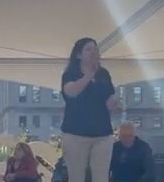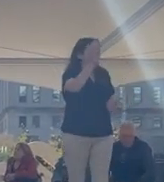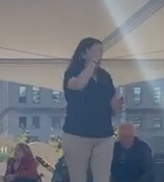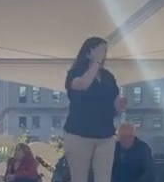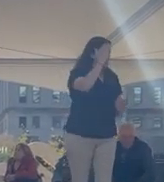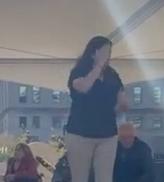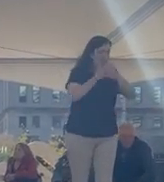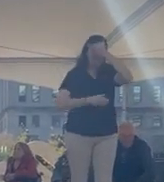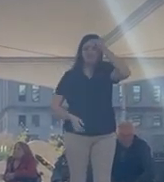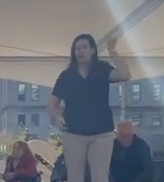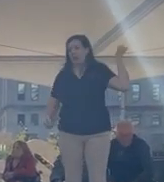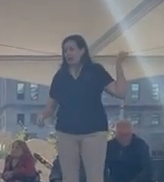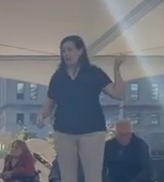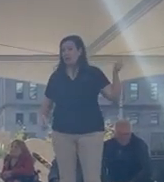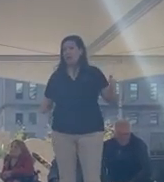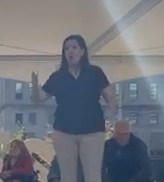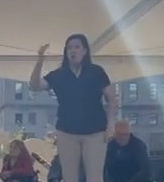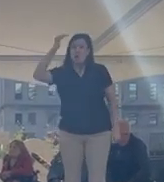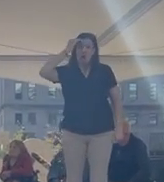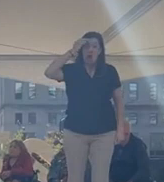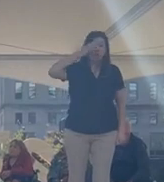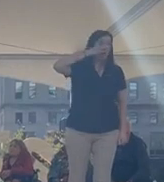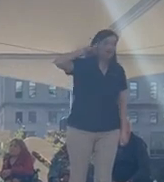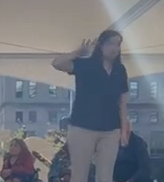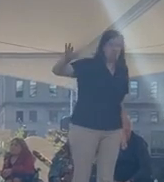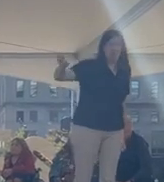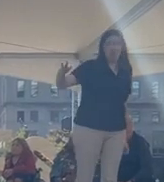forgotten, known and ignored.